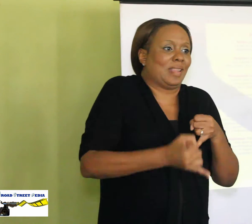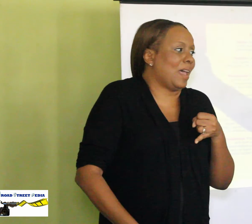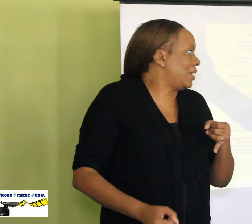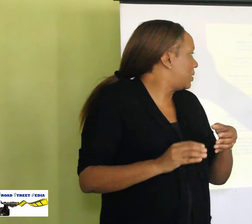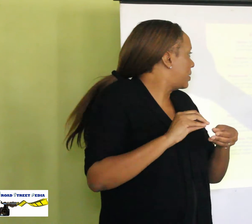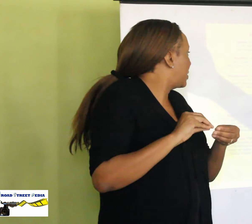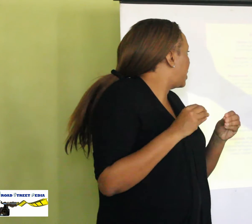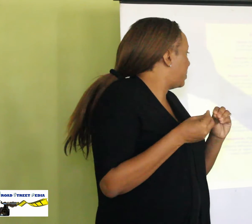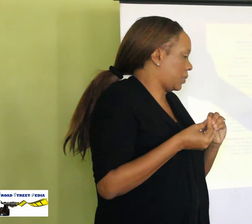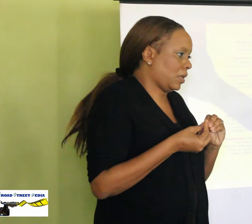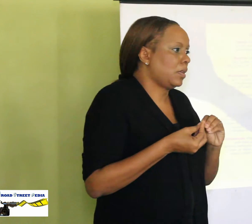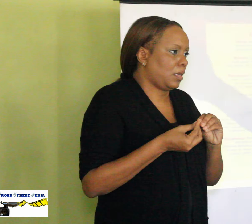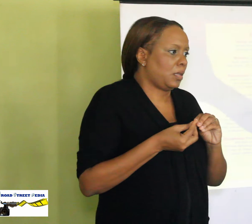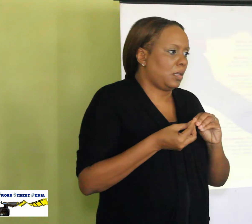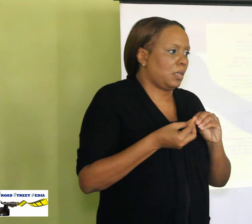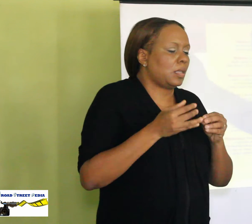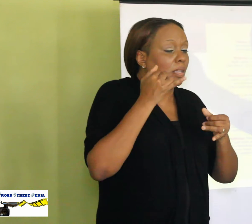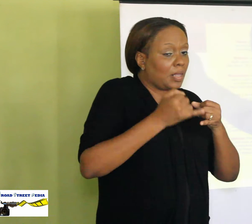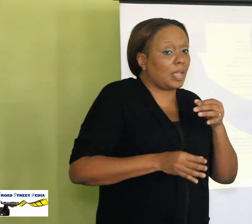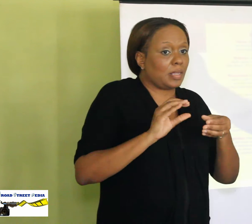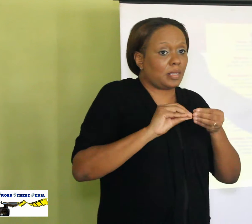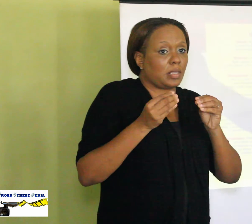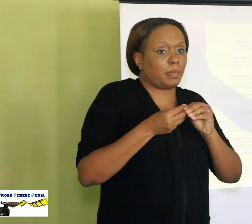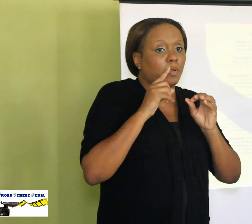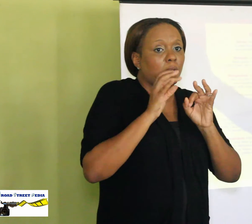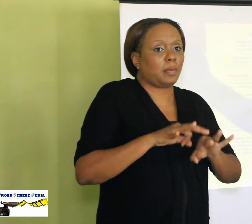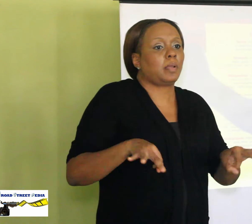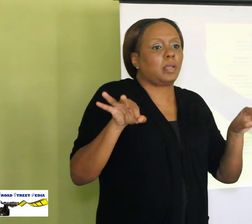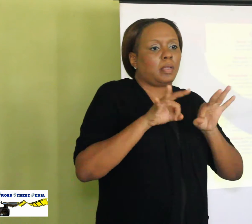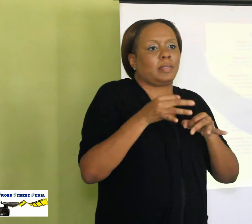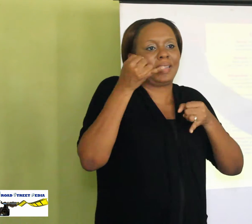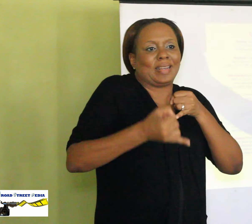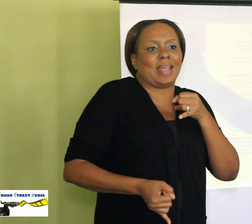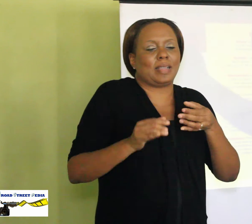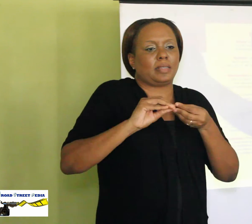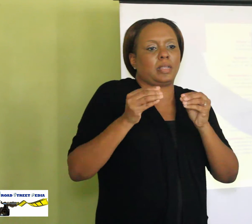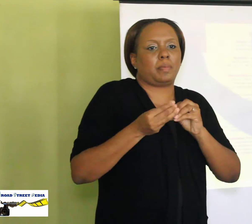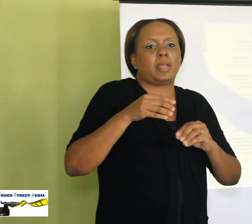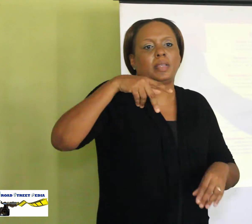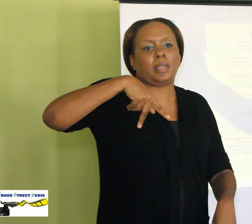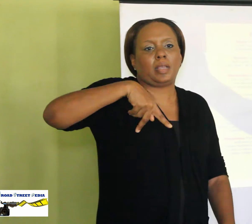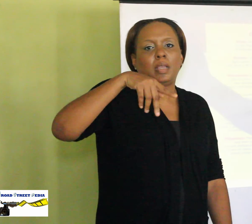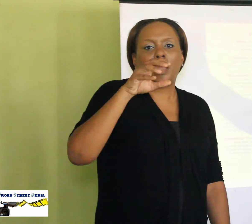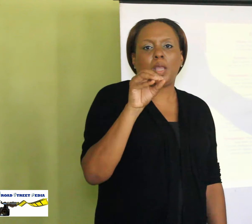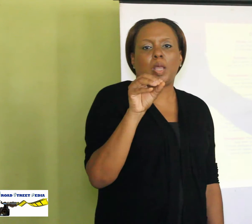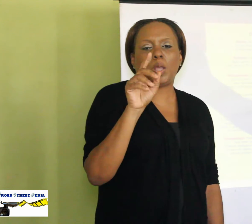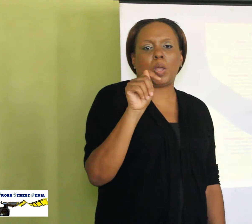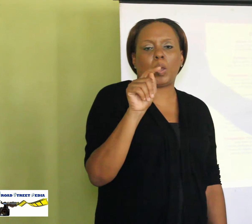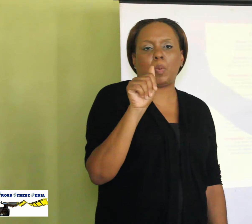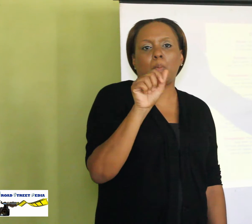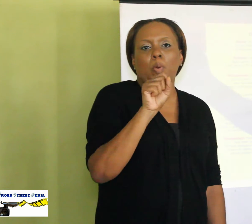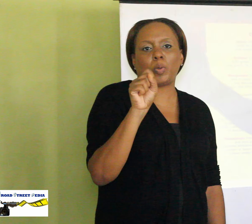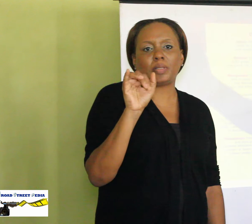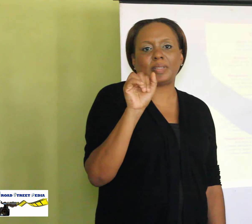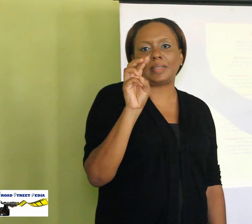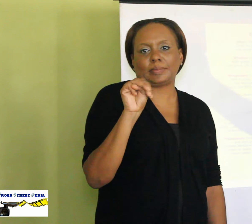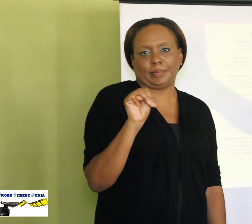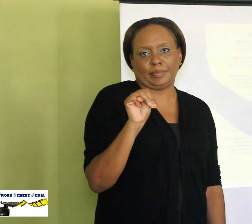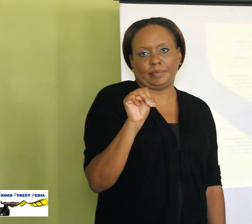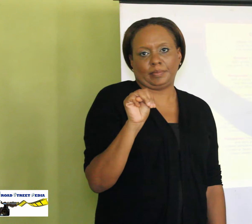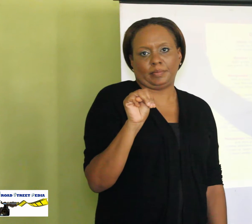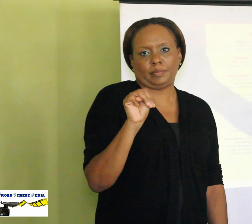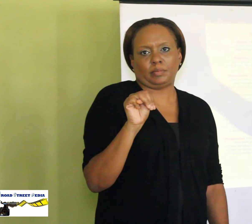you will apply that at the stage of the plant. If as the plant becomes mature and you place in a lot